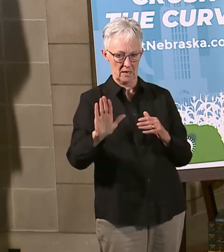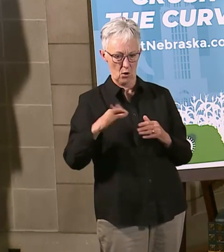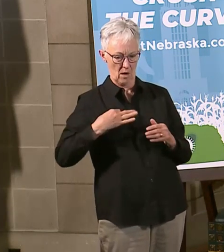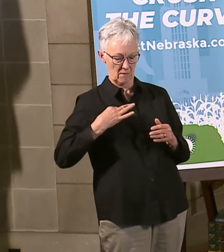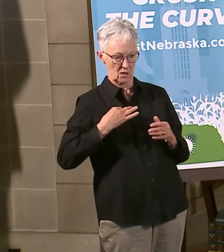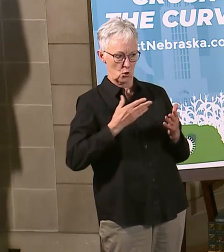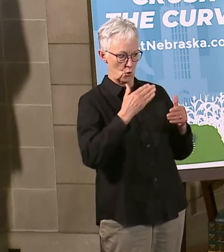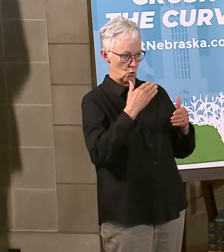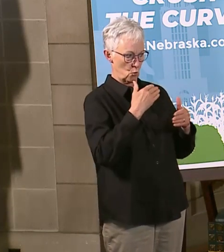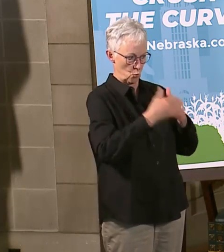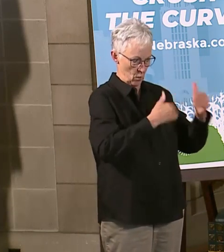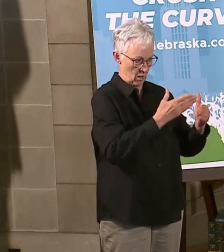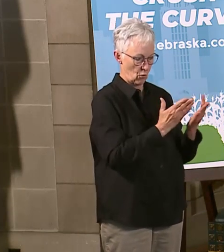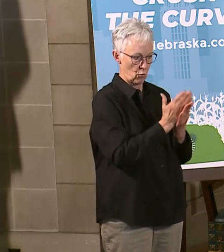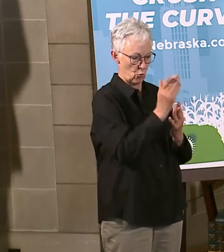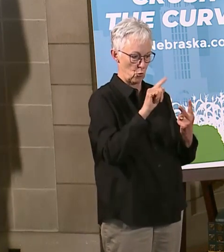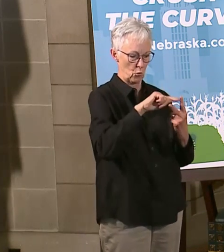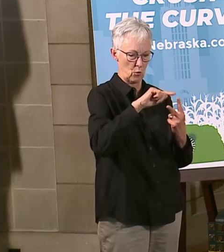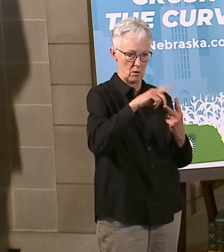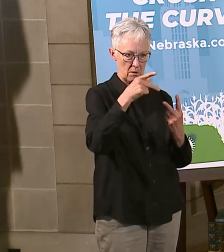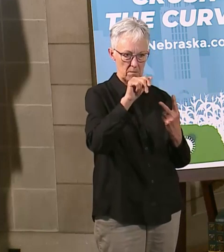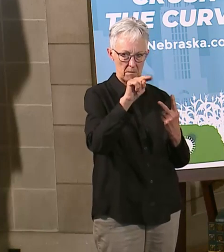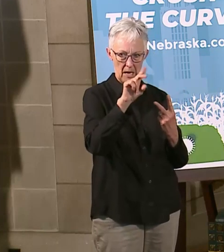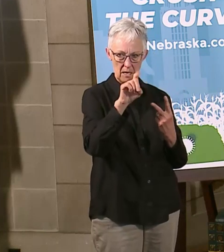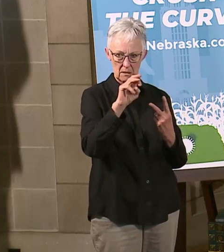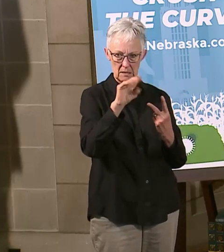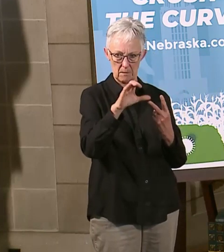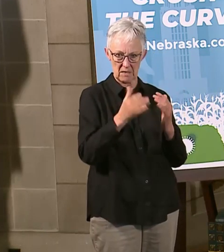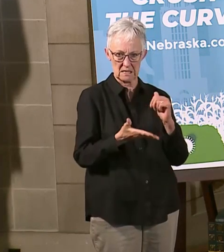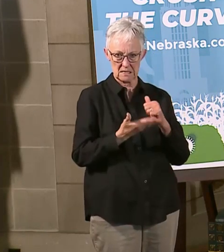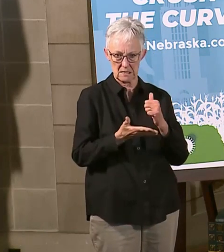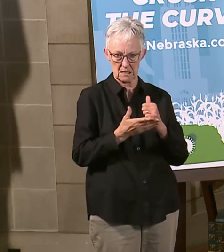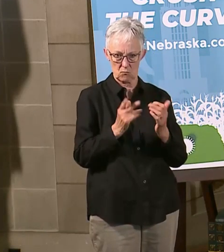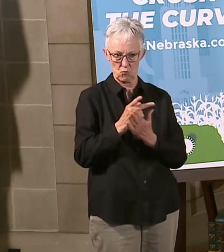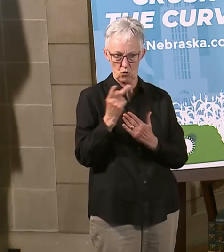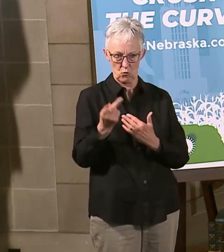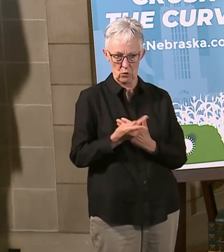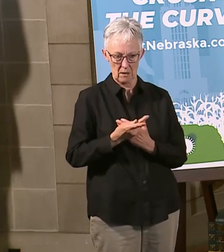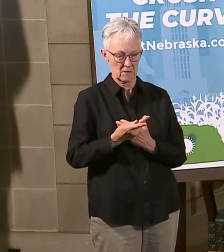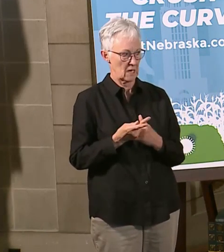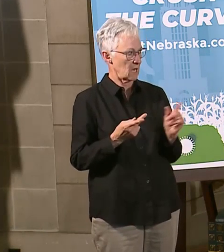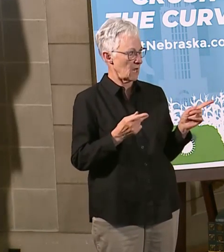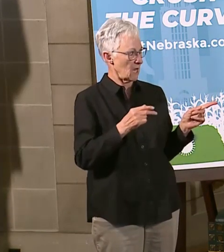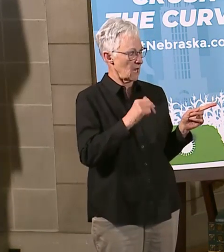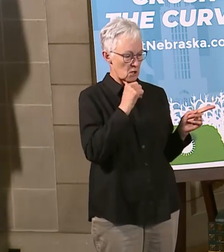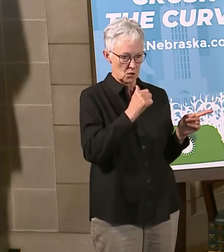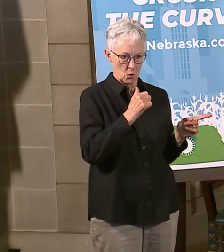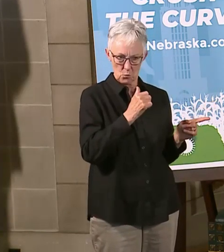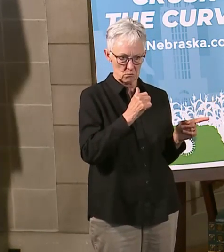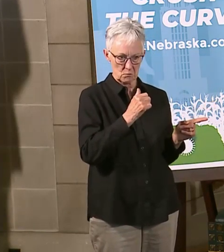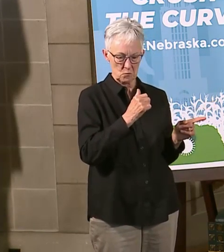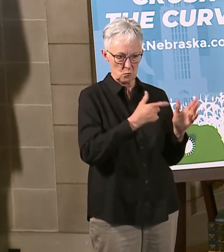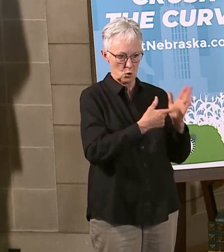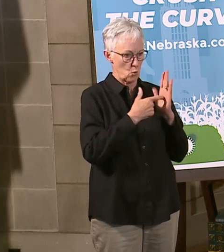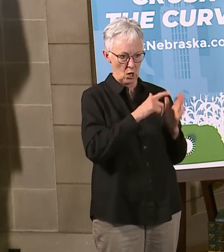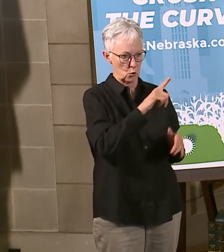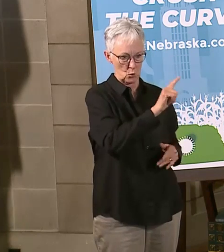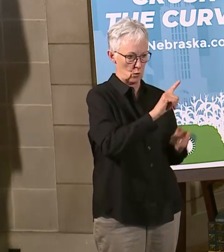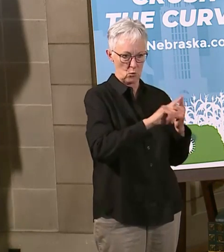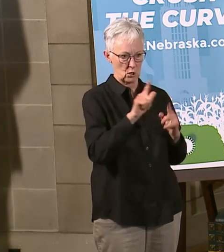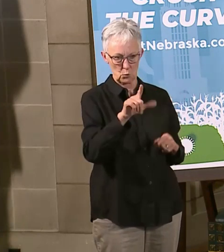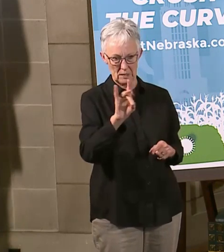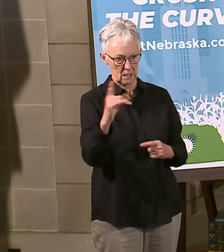is no. I mean, in theory, one could get paid yet today. I don't think that's probably going to occur, but this team's going to be working